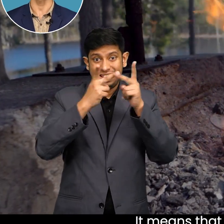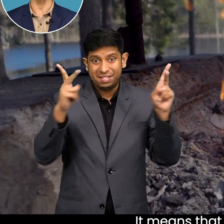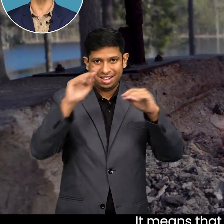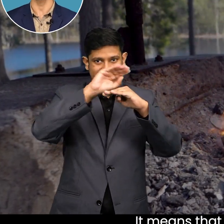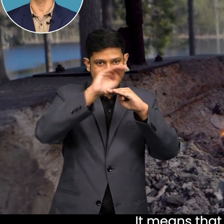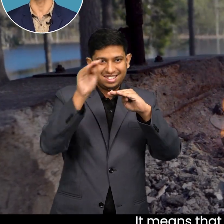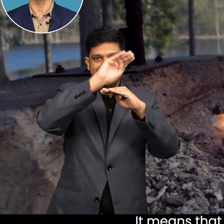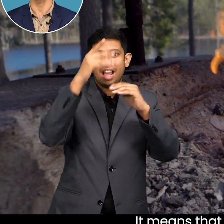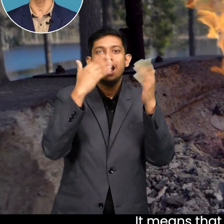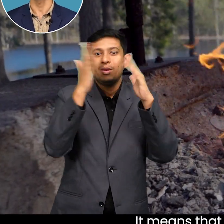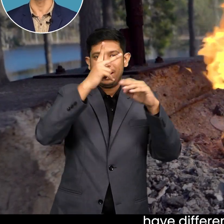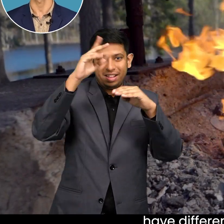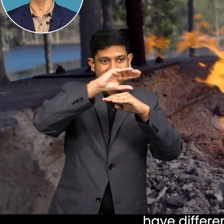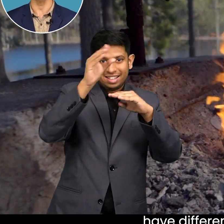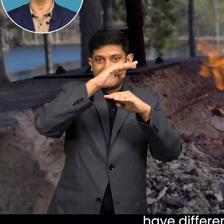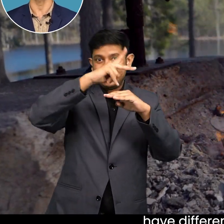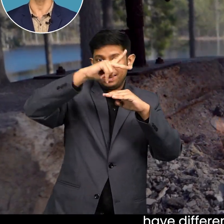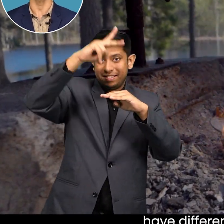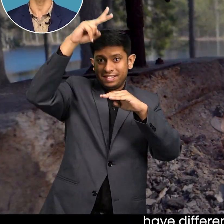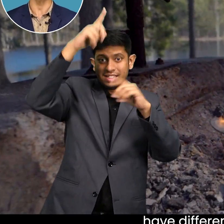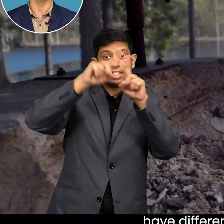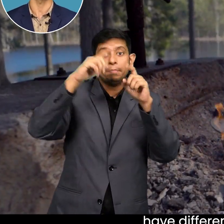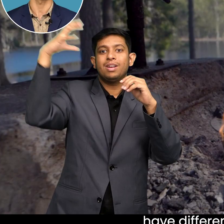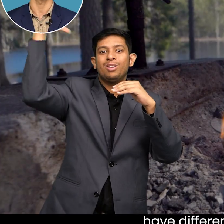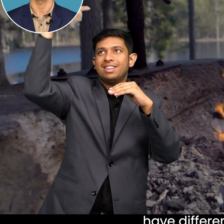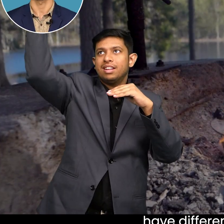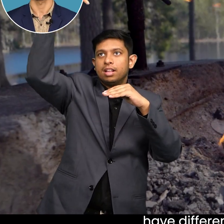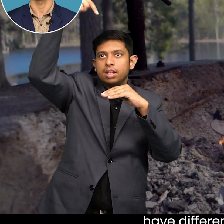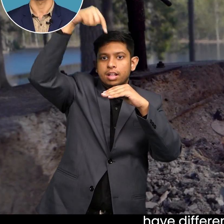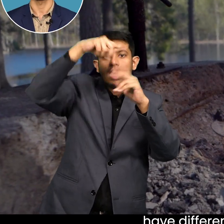that different layers of air have different refractive indices.